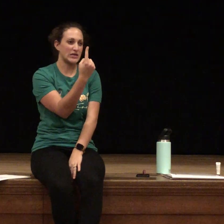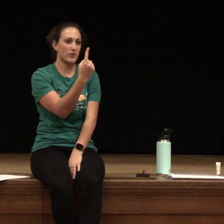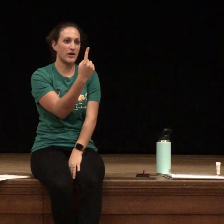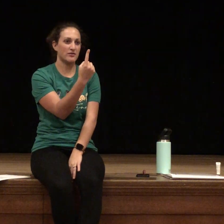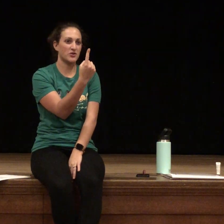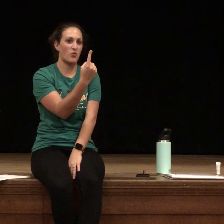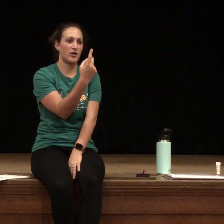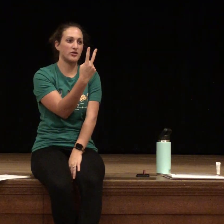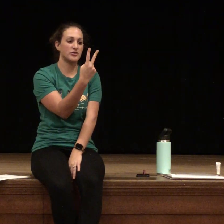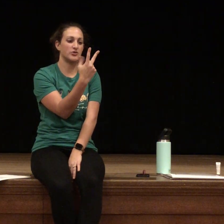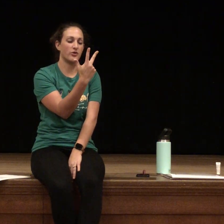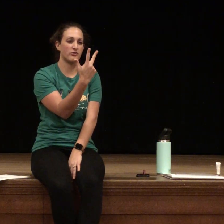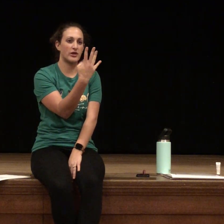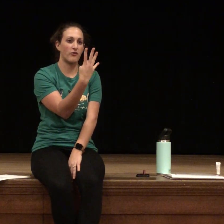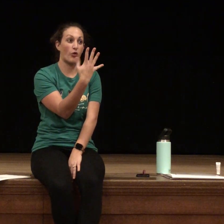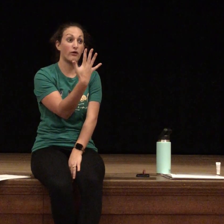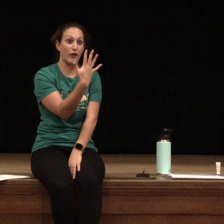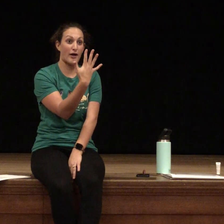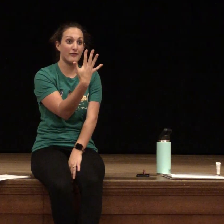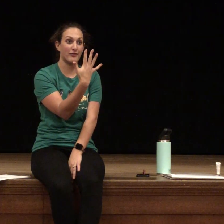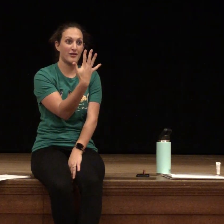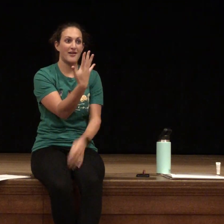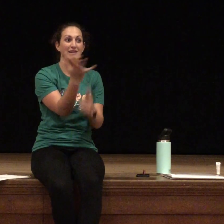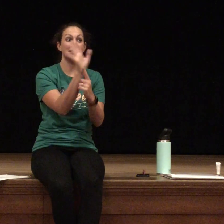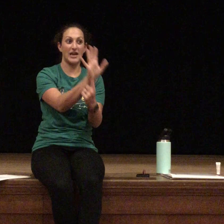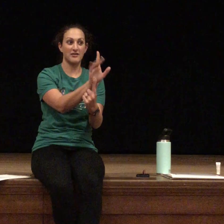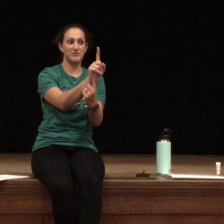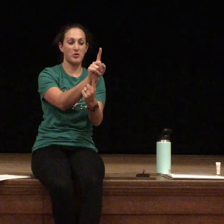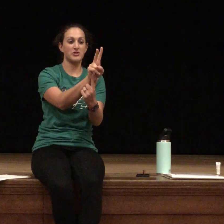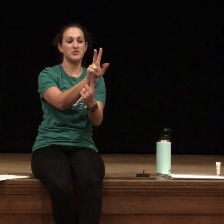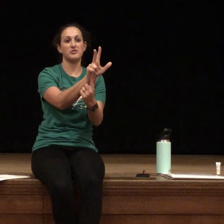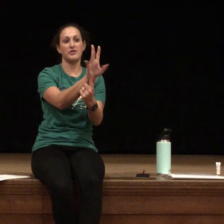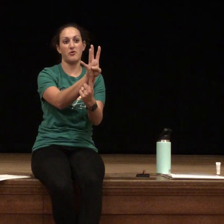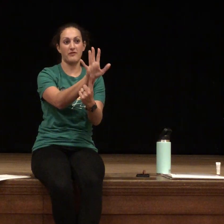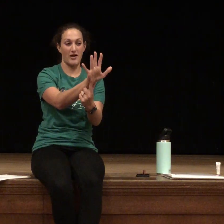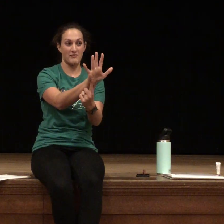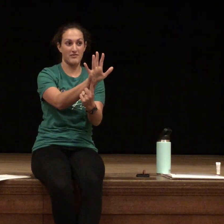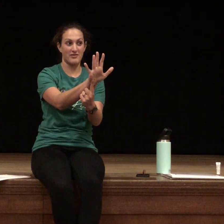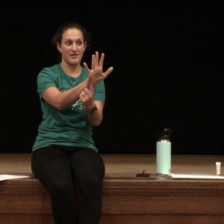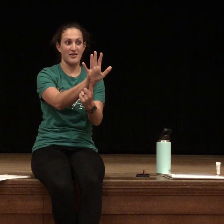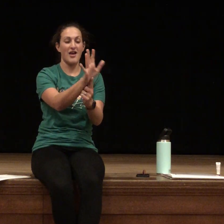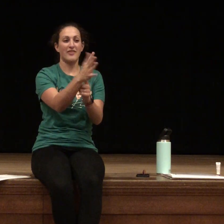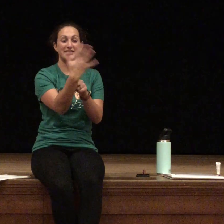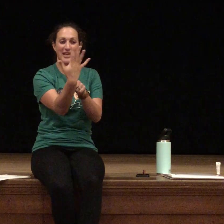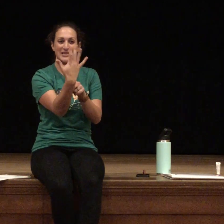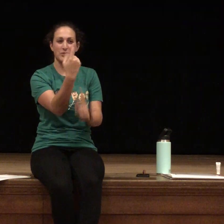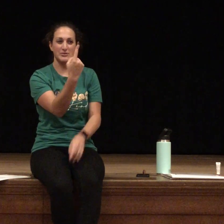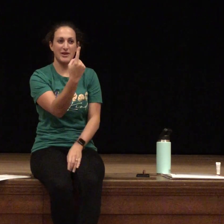way. So 1, 2, 3, 4, 5. Instead of 1, 2, 3, 4, 5. they say it's supposed to be done this